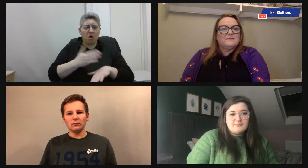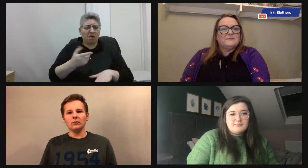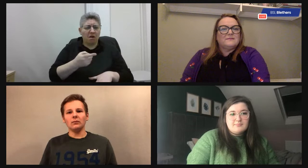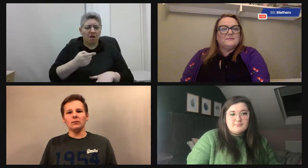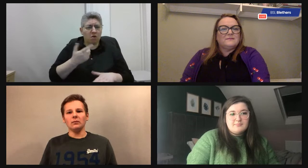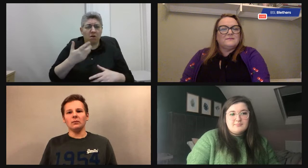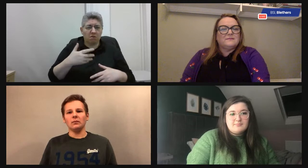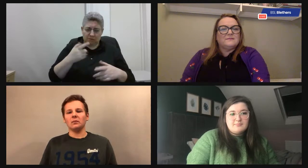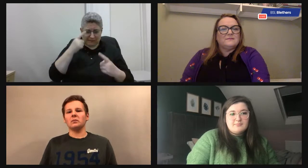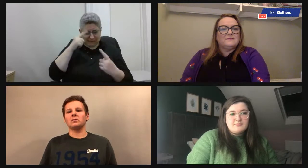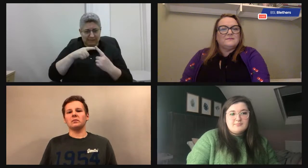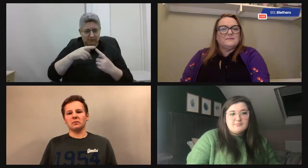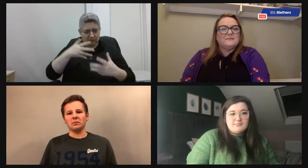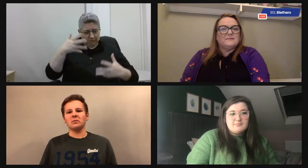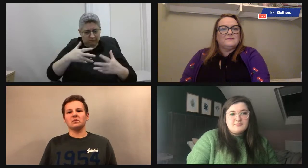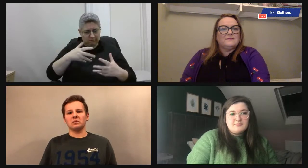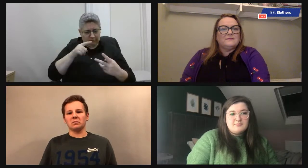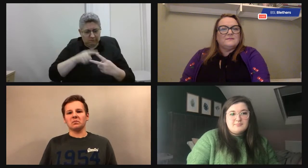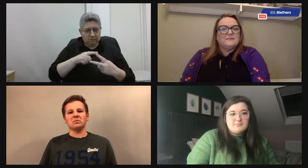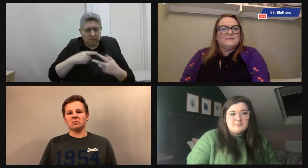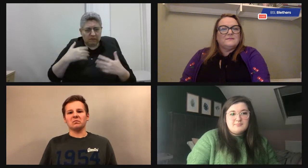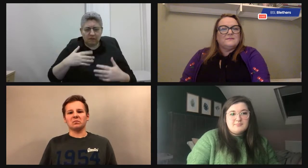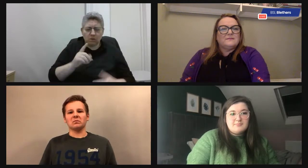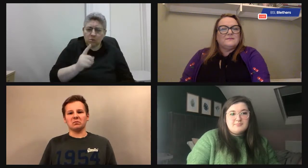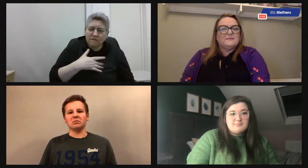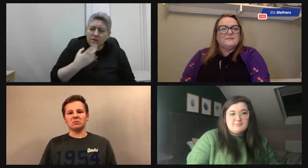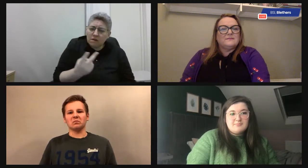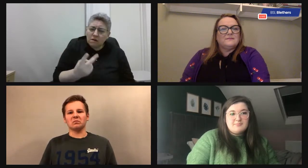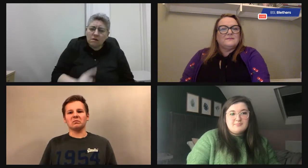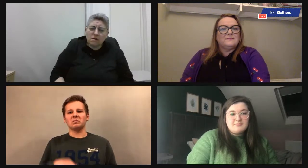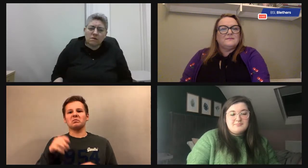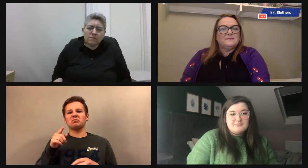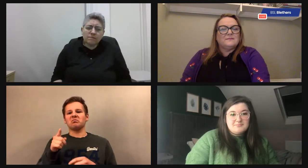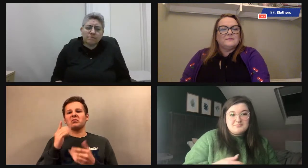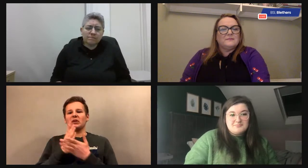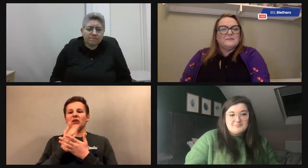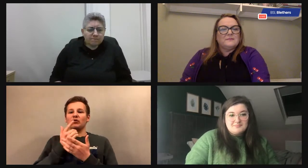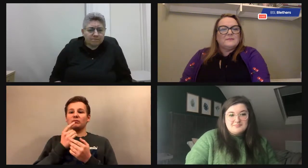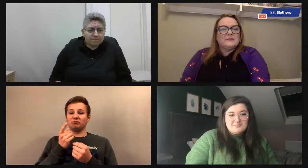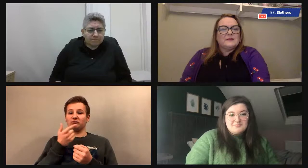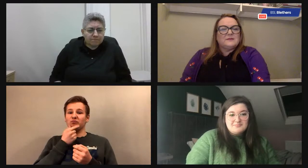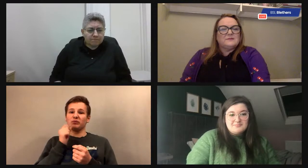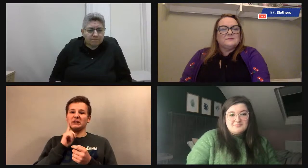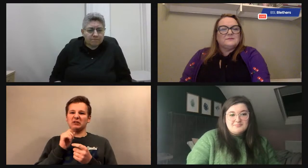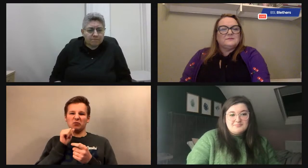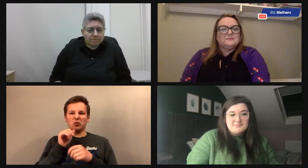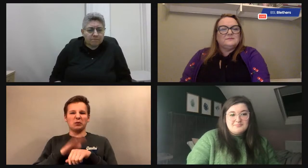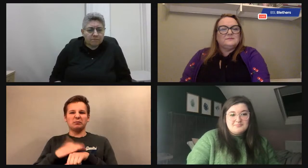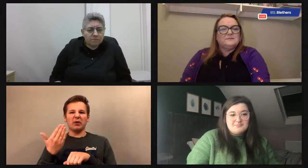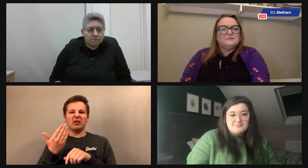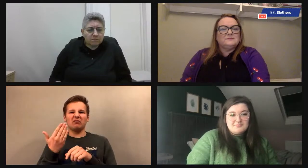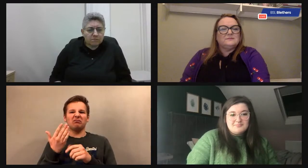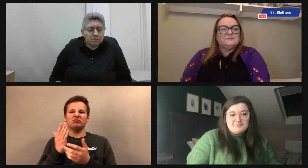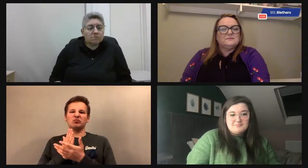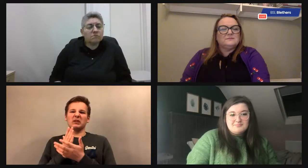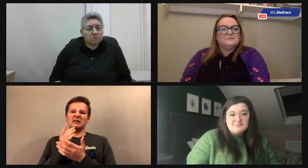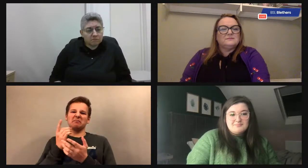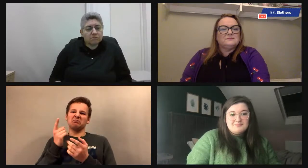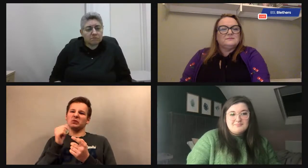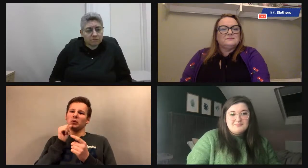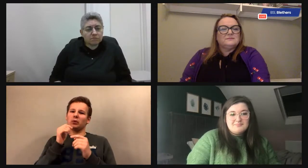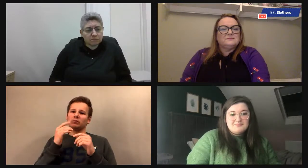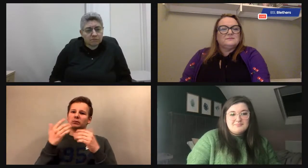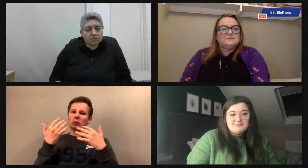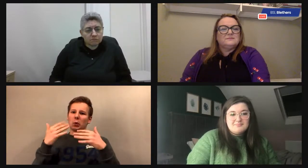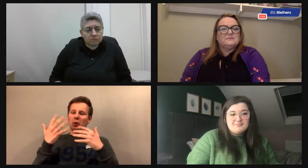Does gender matter to you? Would it matter if it was a woman or a man, or is sign language more important? What's